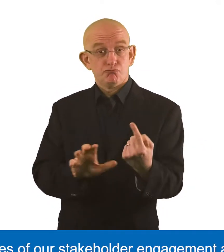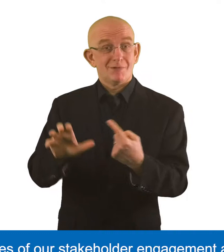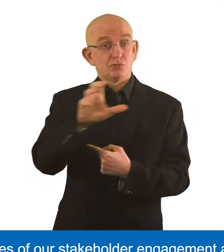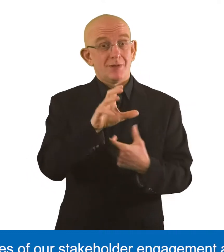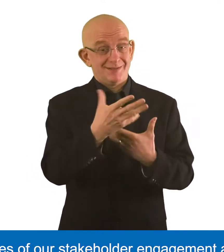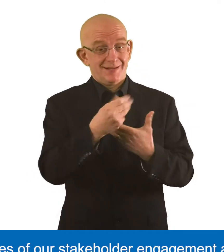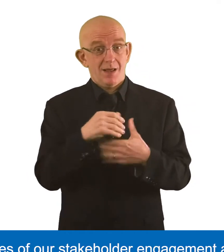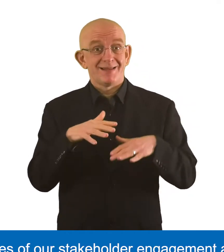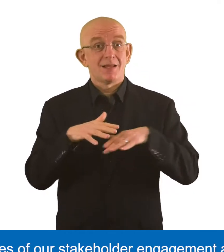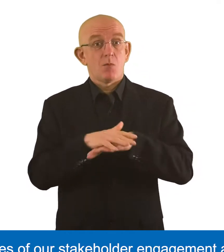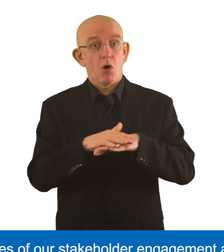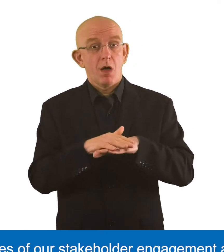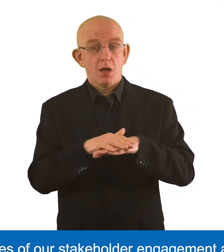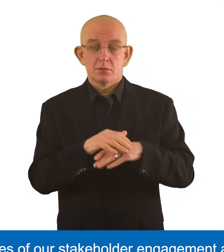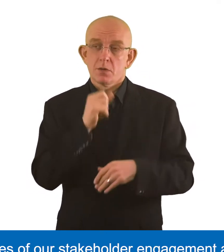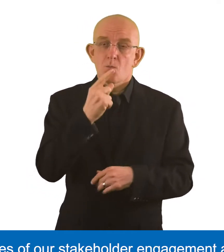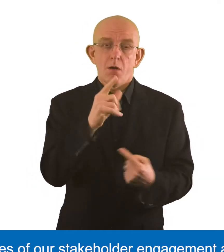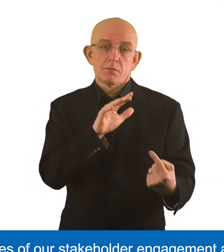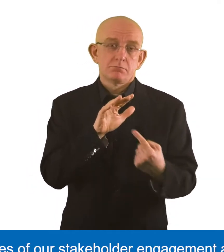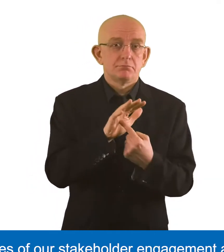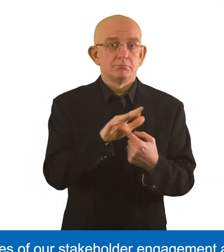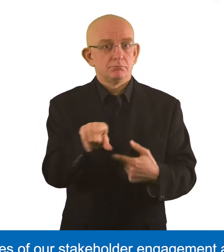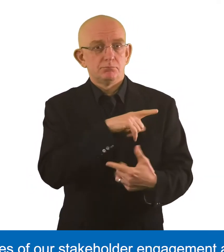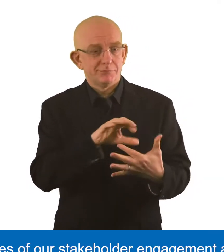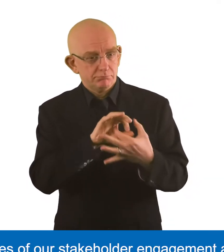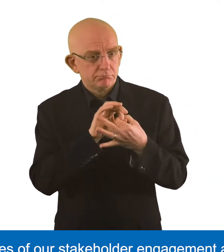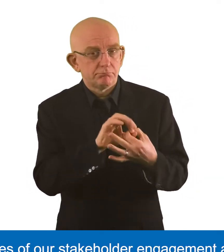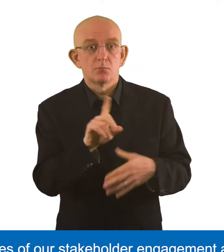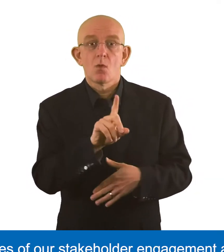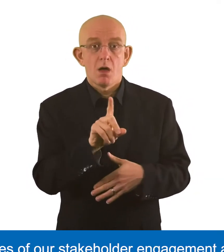The main objectives of our stakeholder engagement are to provide